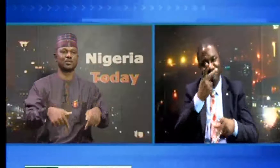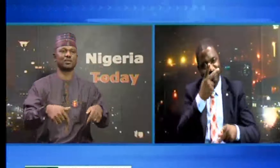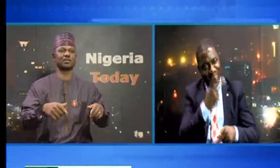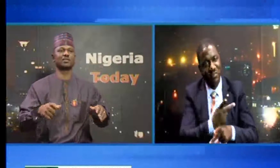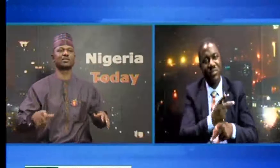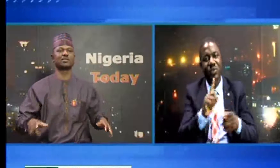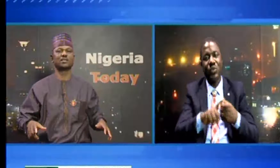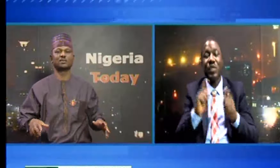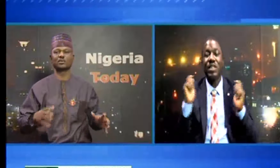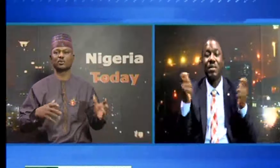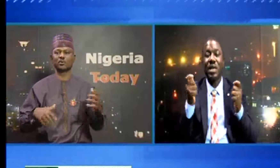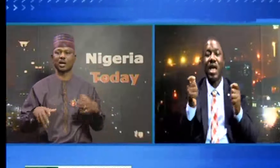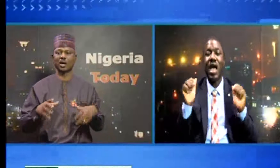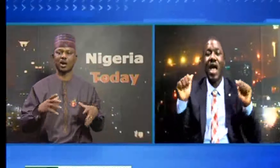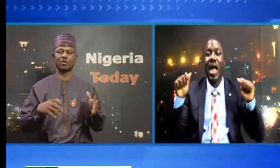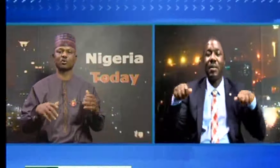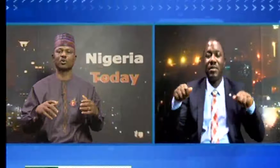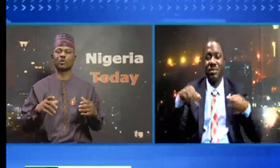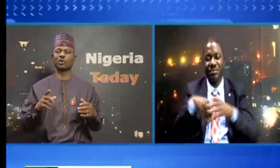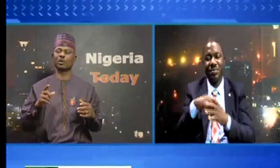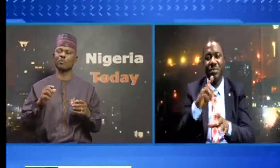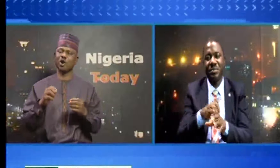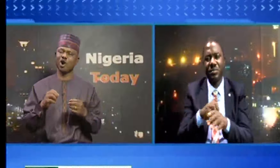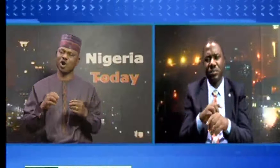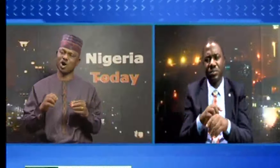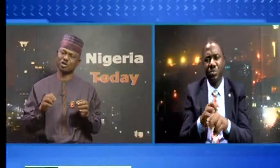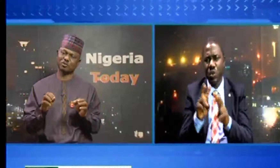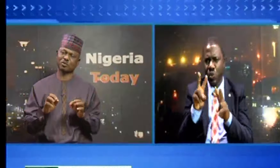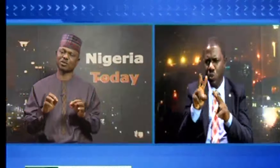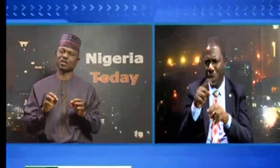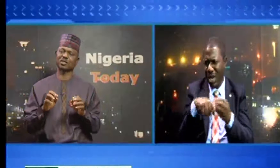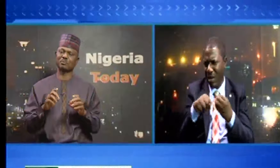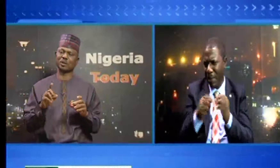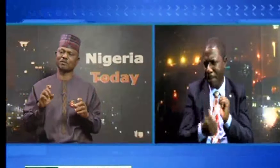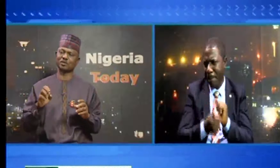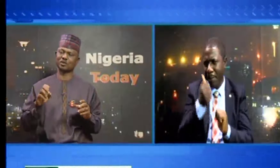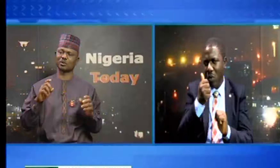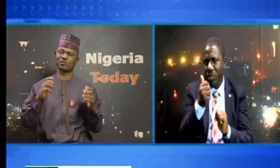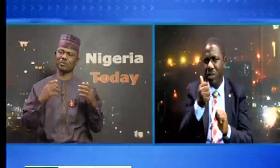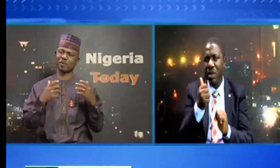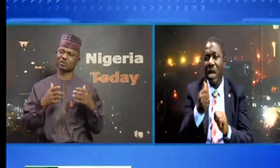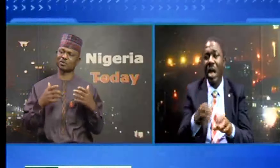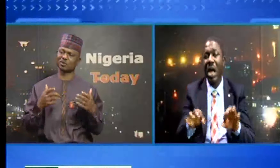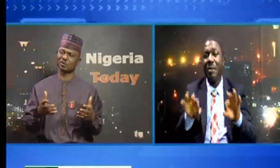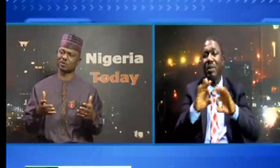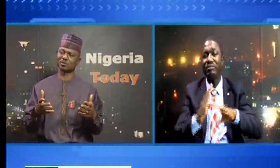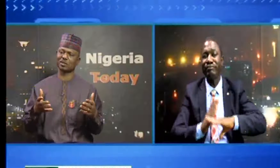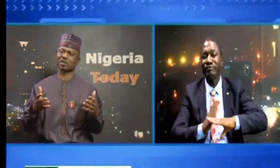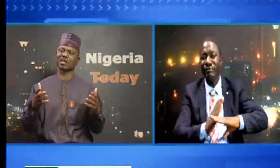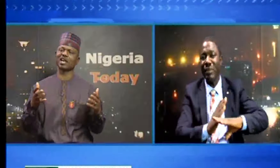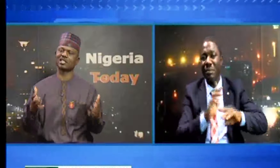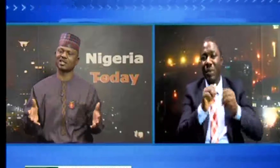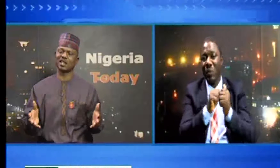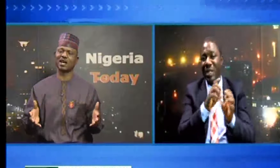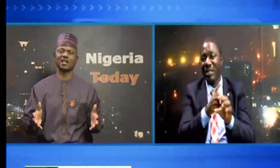in disability. When you look around, one of the most important deprivation for persons with disability today